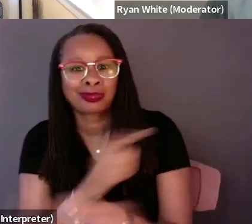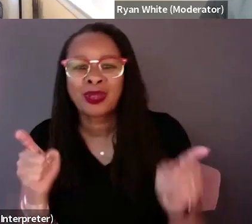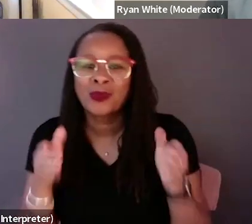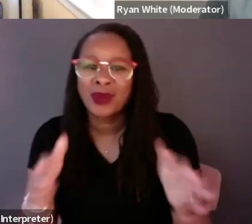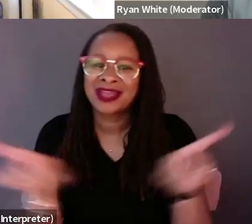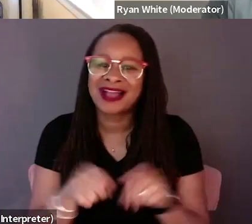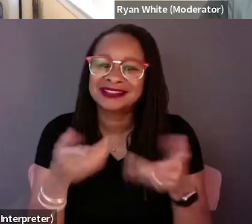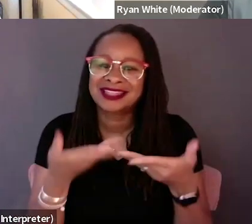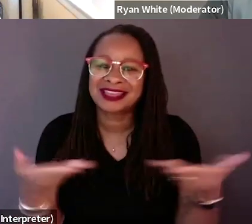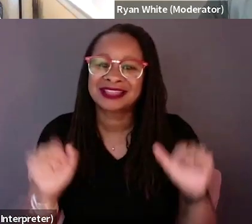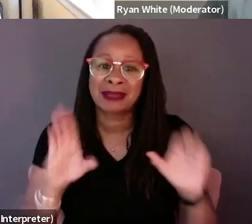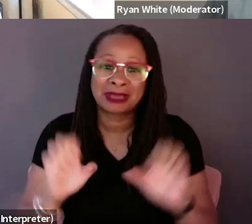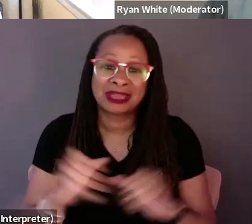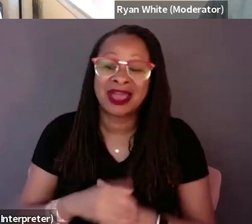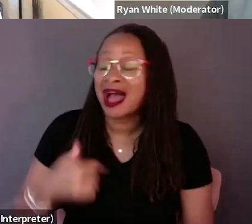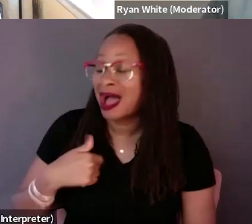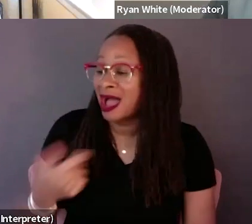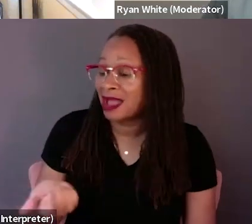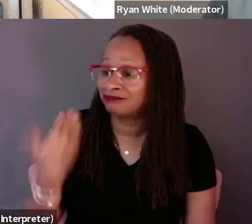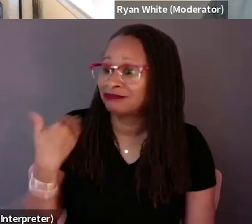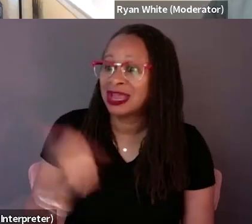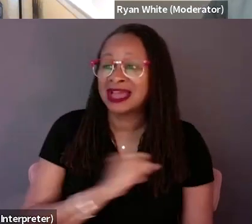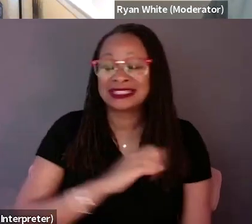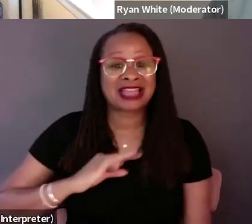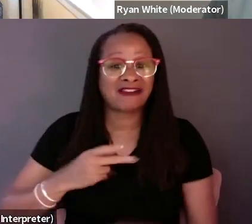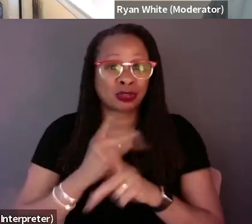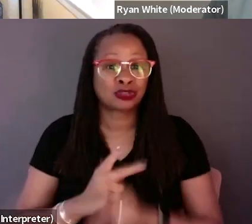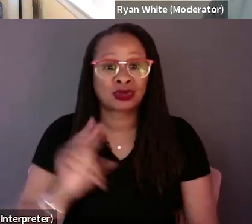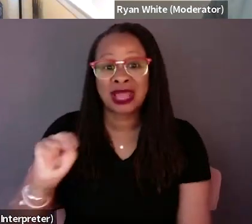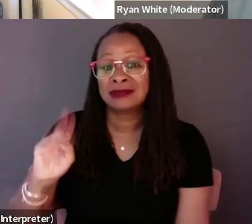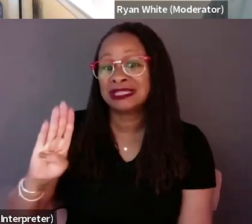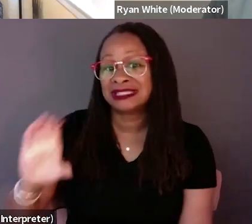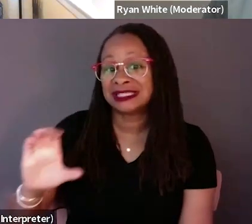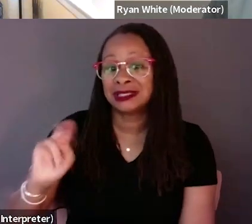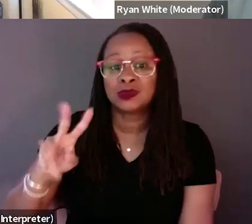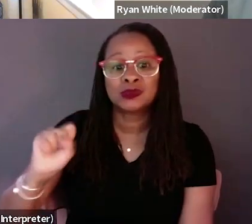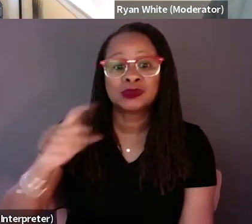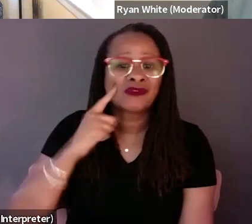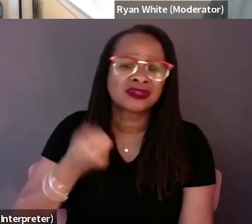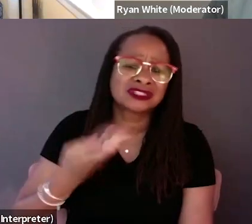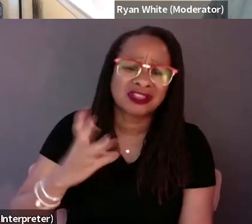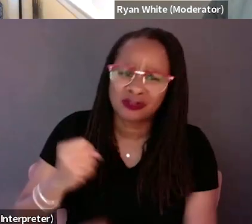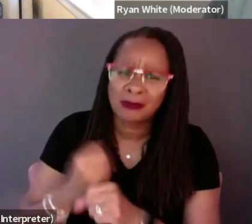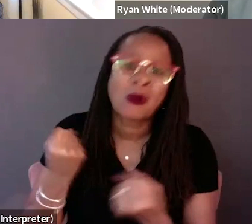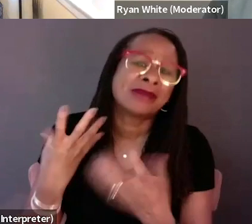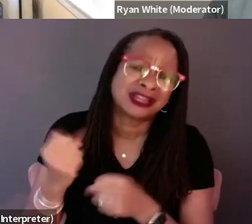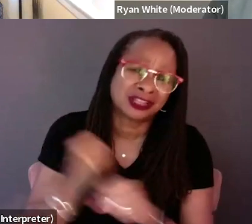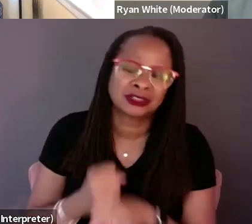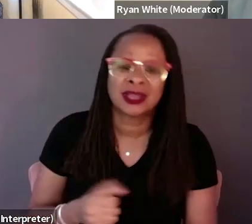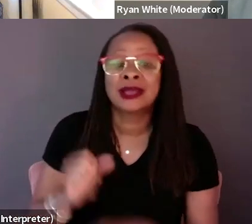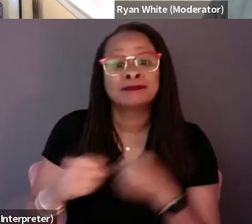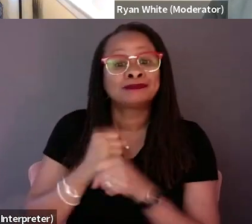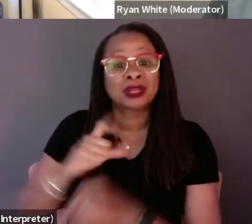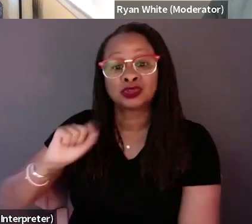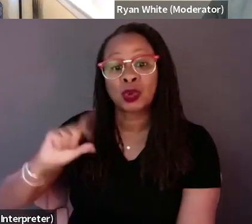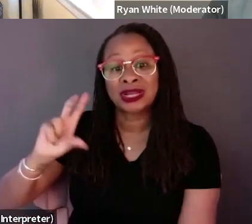be sometimes. So I was a staff producer at NBC News for many years, and in